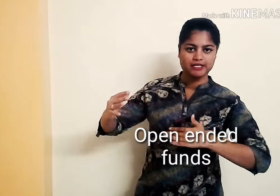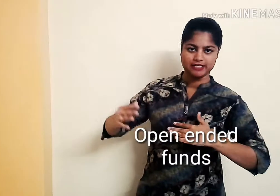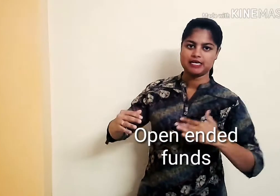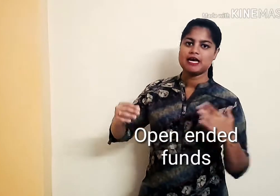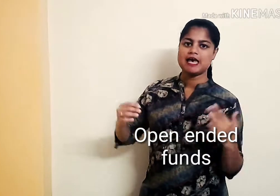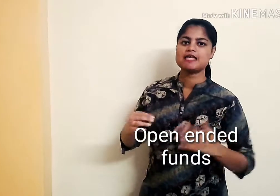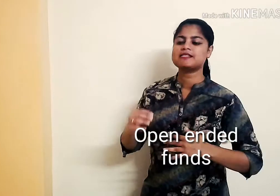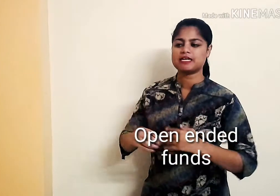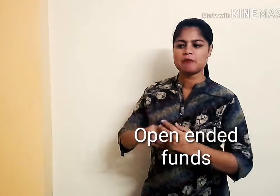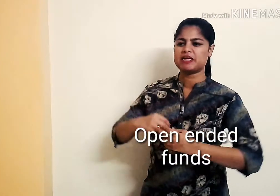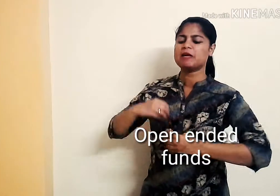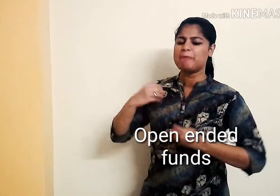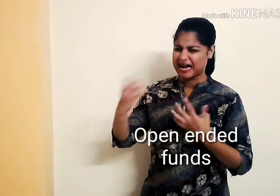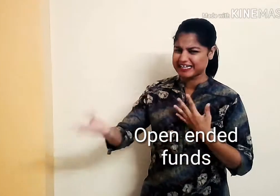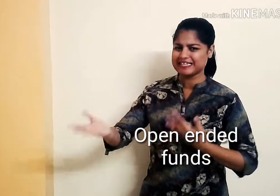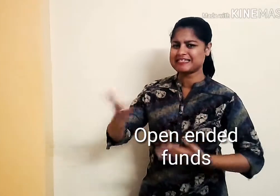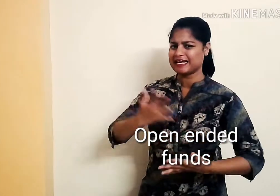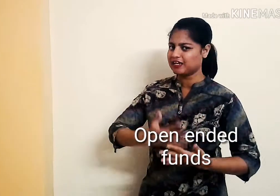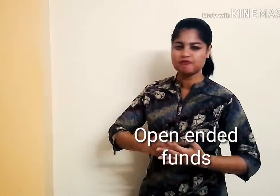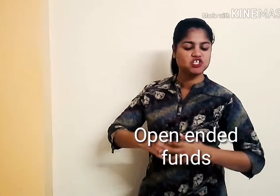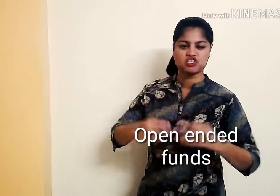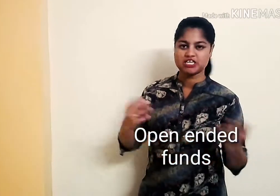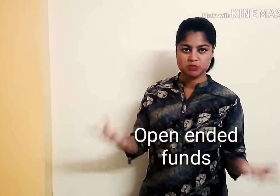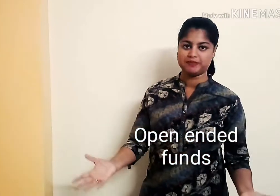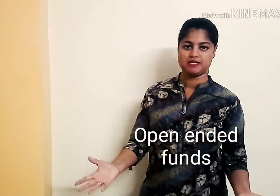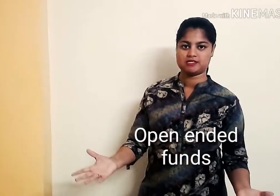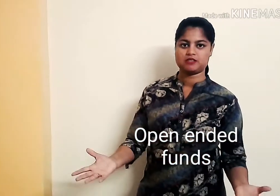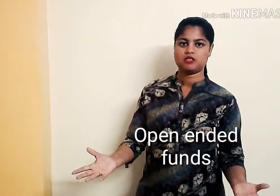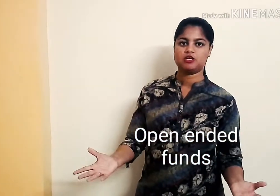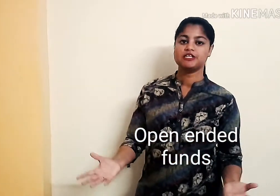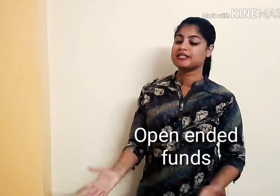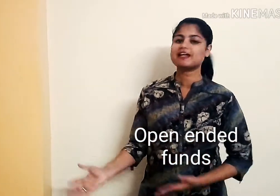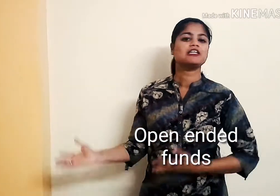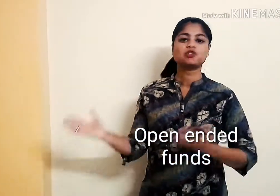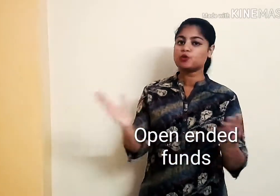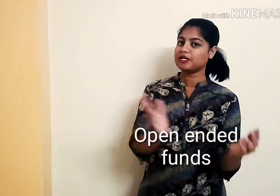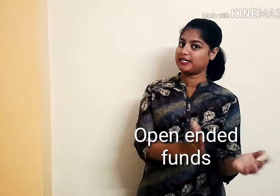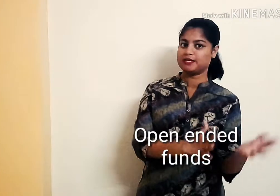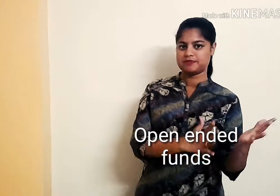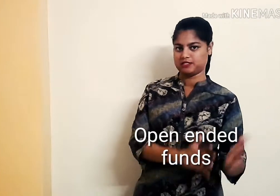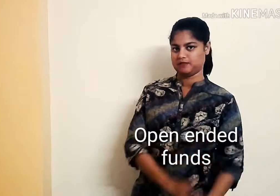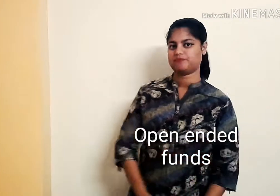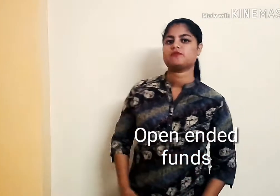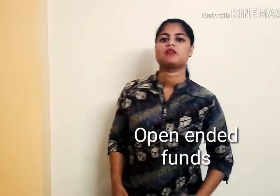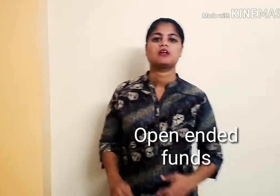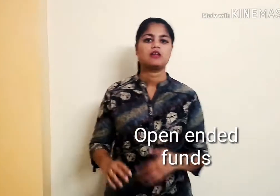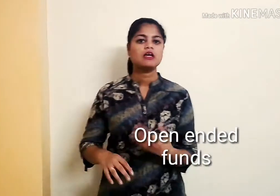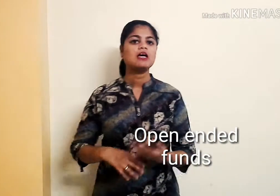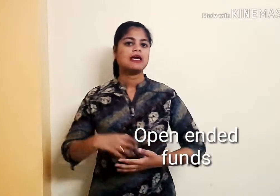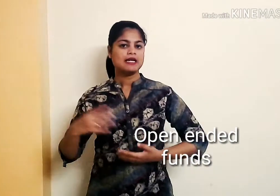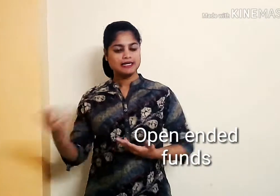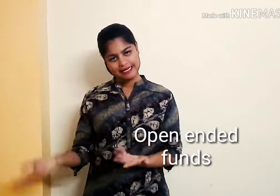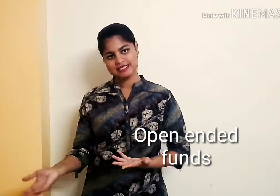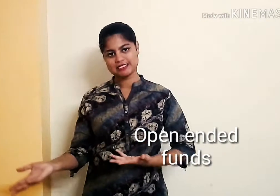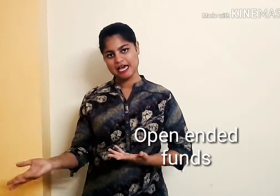fluctuating as there are many buying and selling which takes place directly through AMC. Next